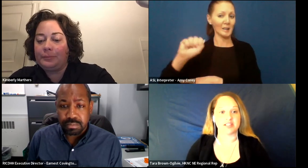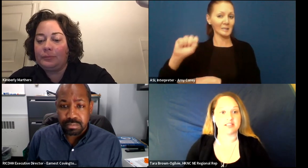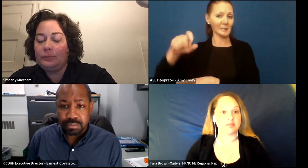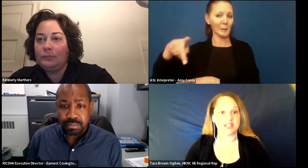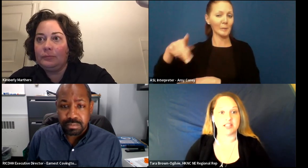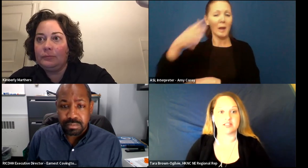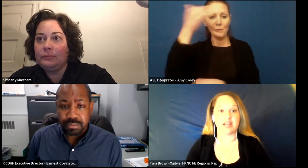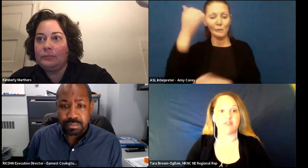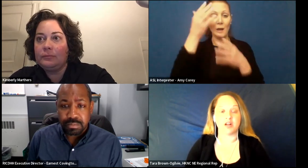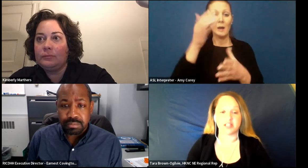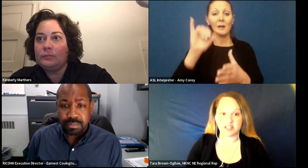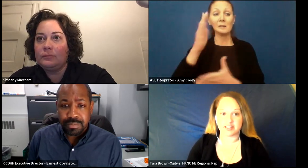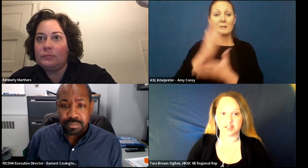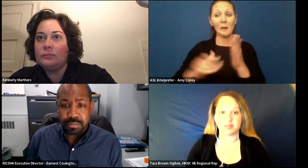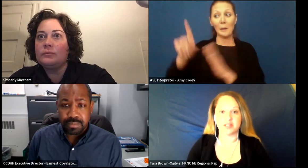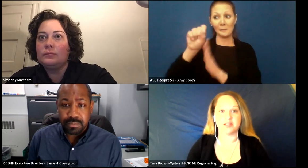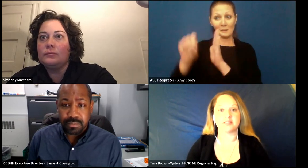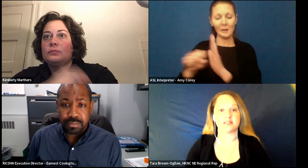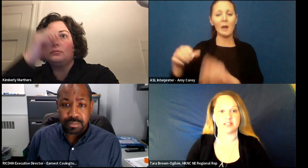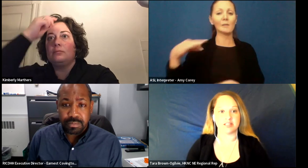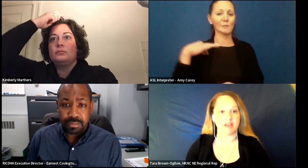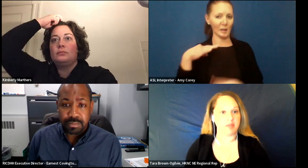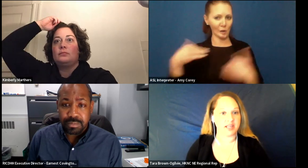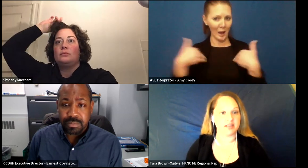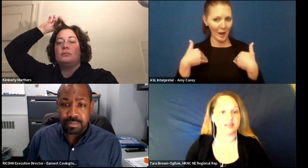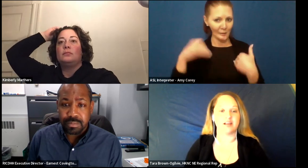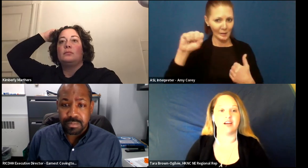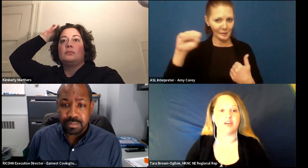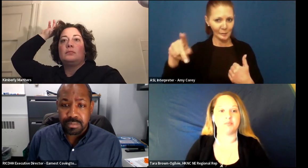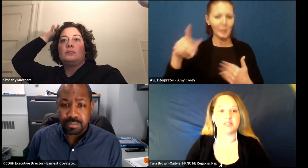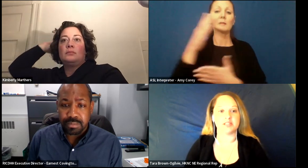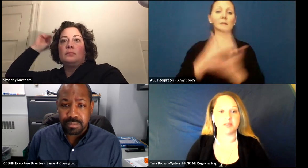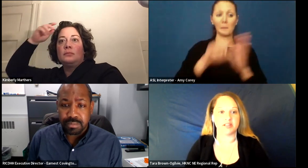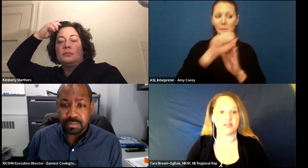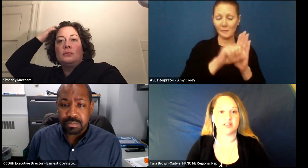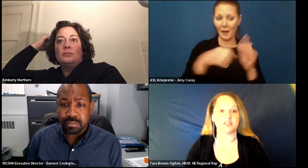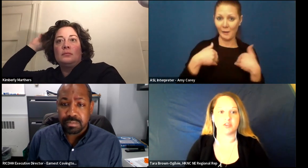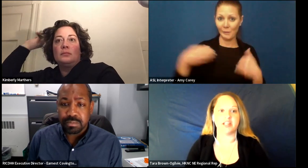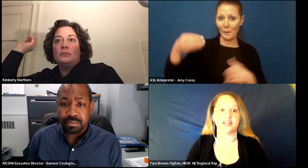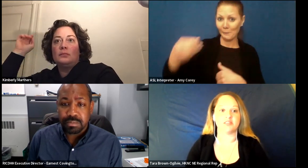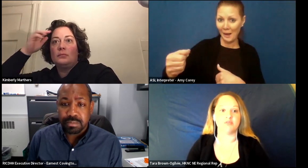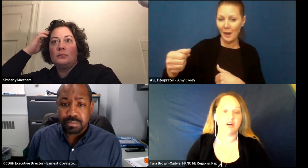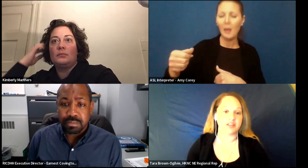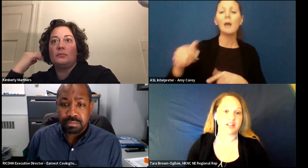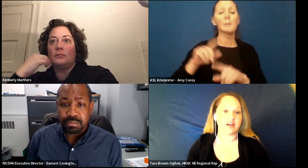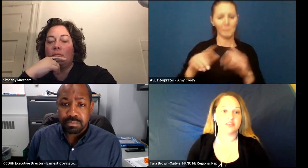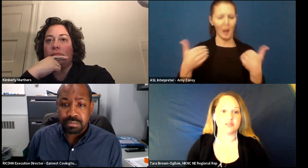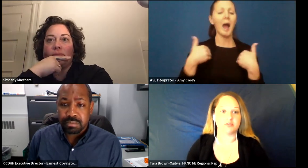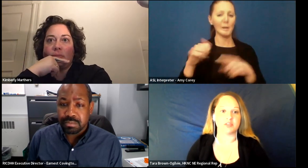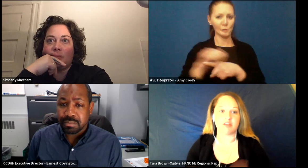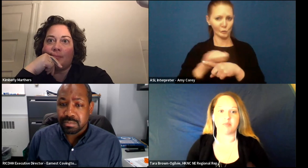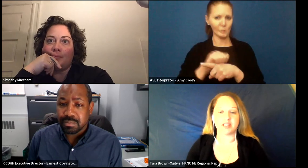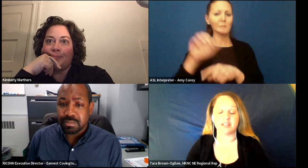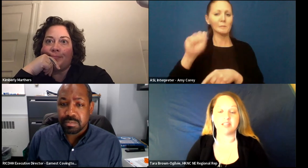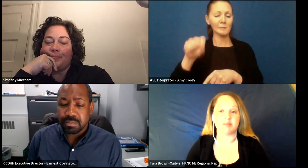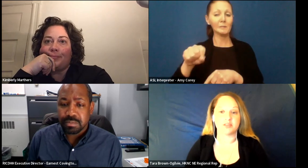to mention that some states have volunteer SSPs and some have paid, but typically there is a training that's involved. And then also